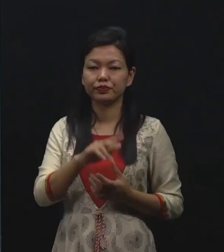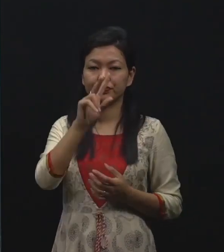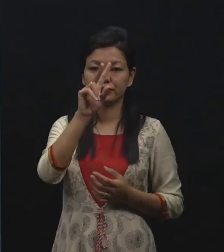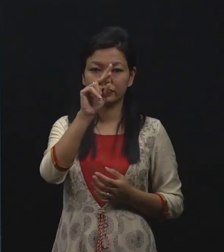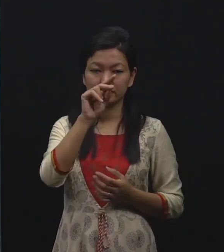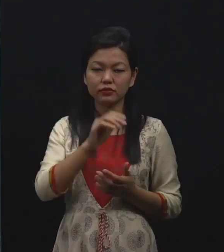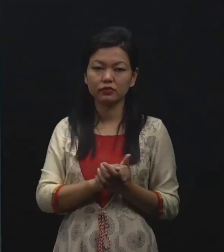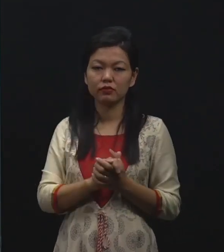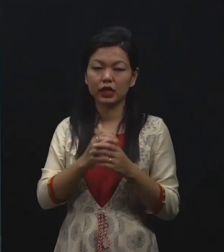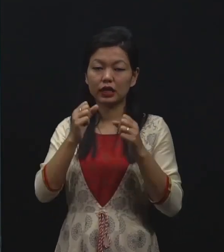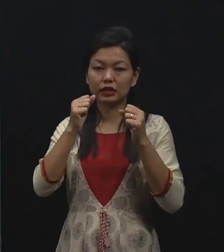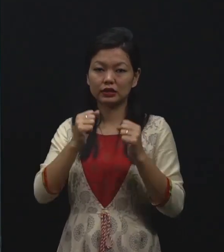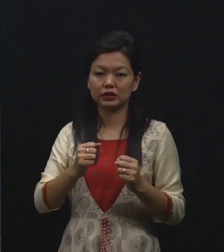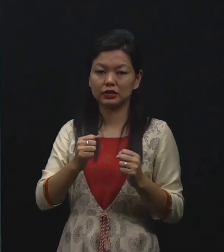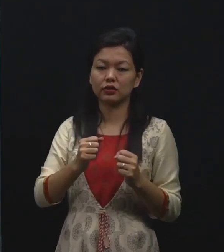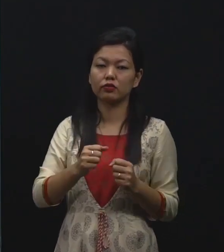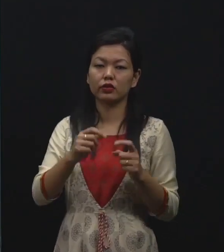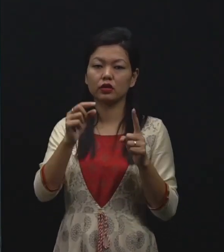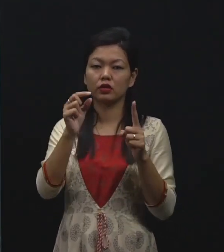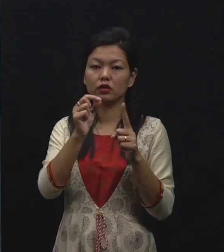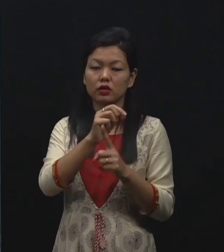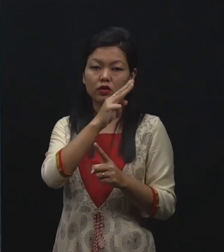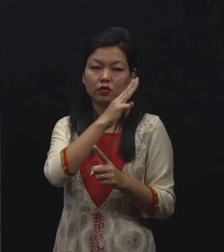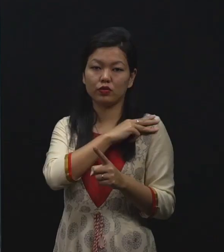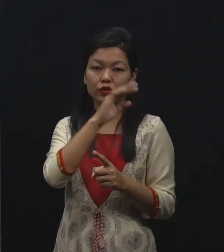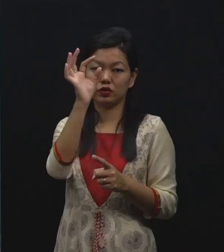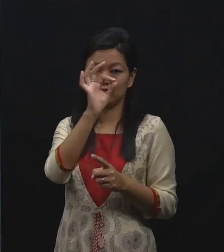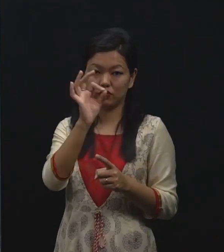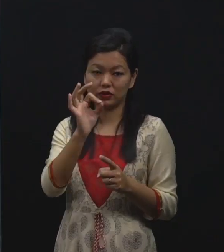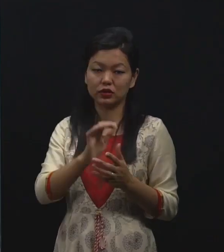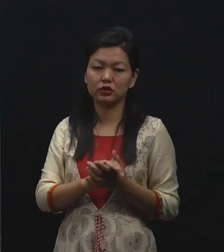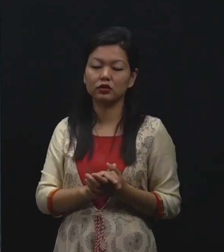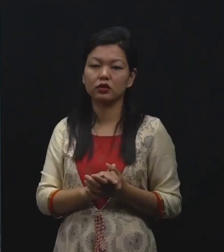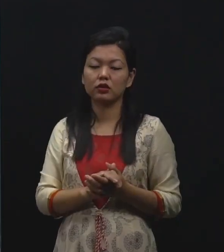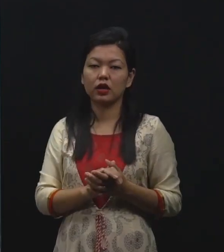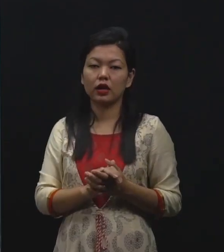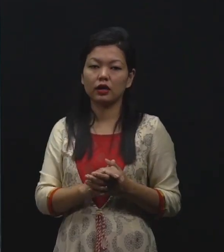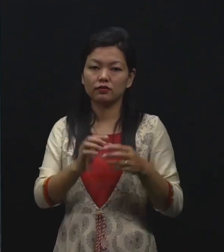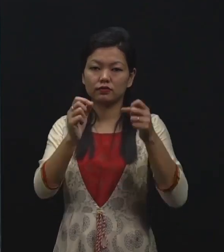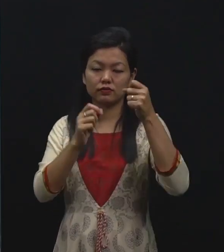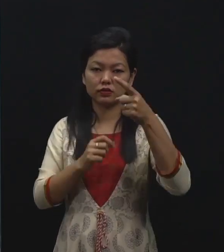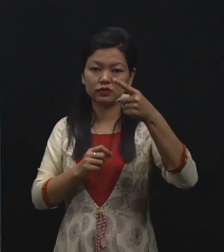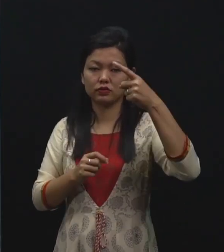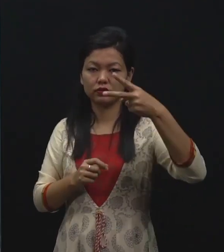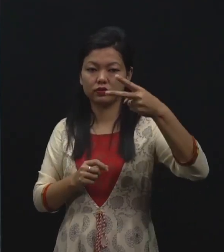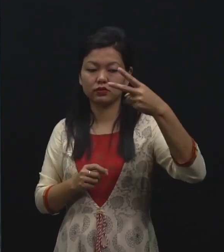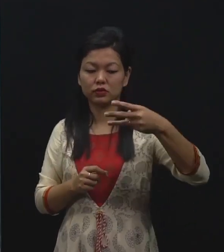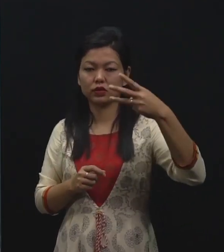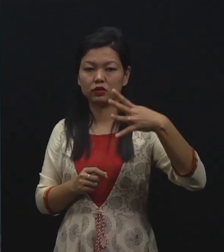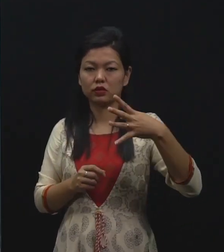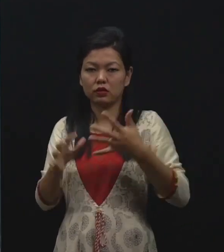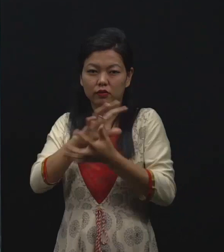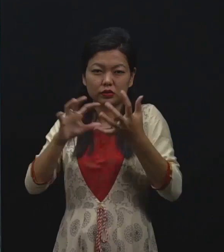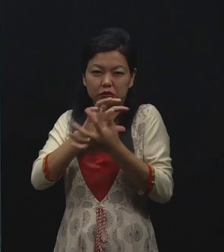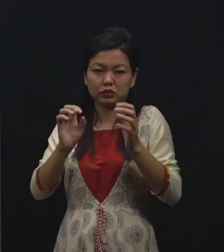he will discuss the matter, okay, step by step. Okay, and when that informant is narrating the incident, the